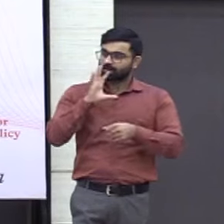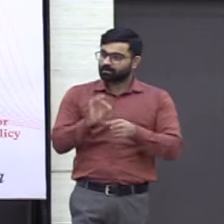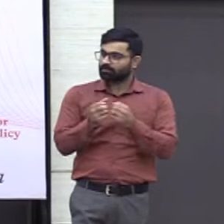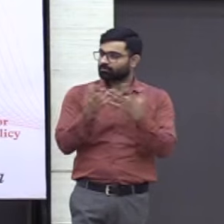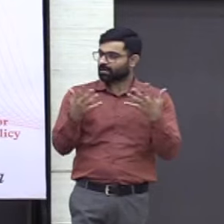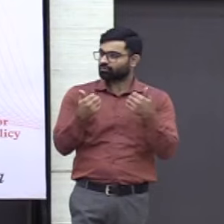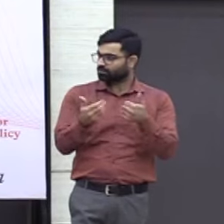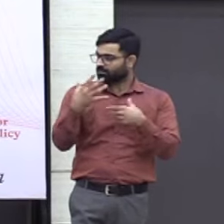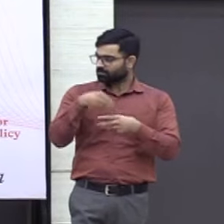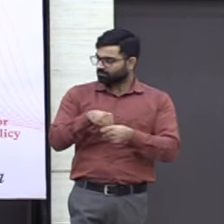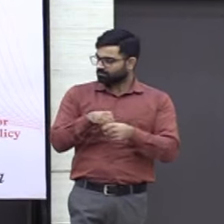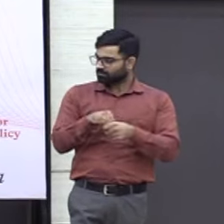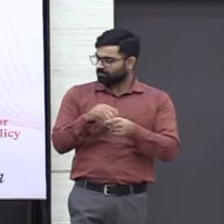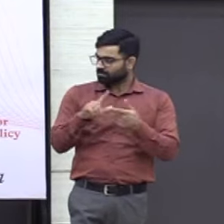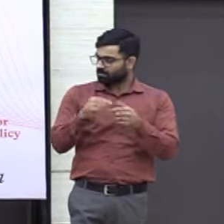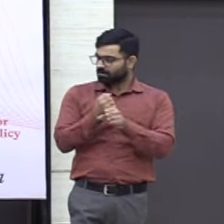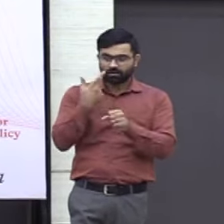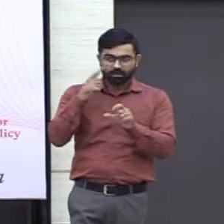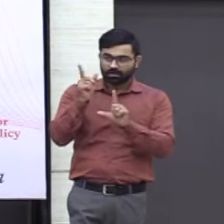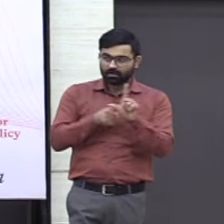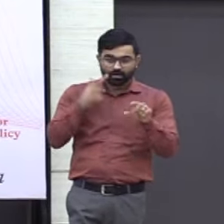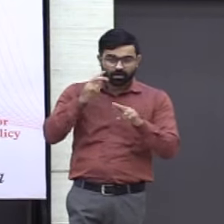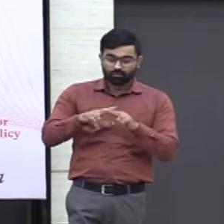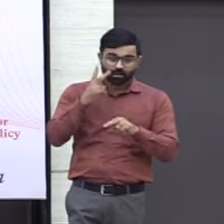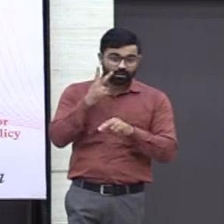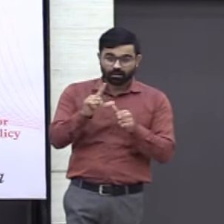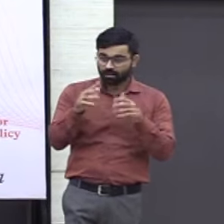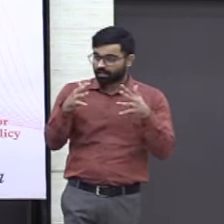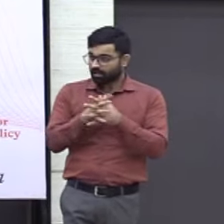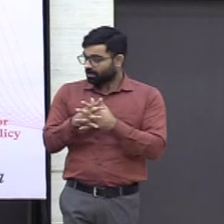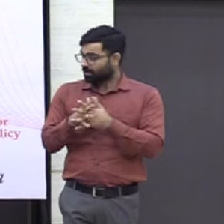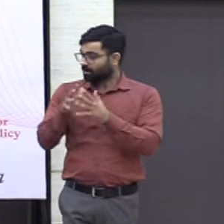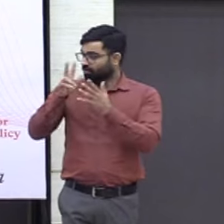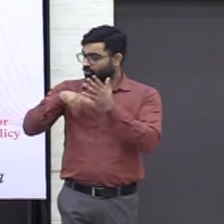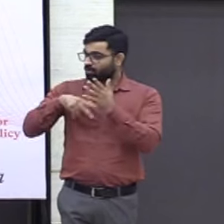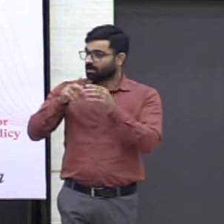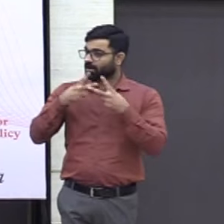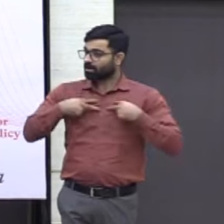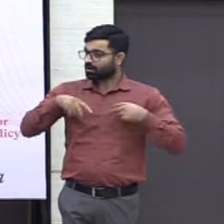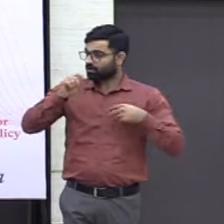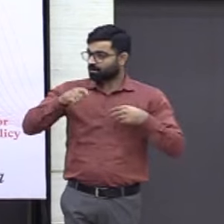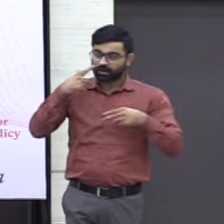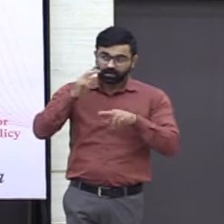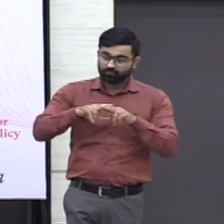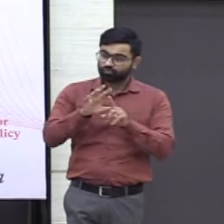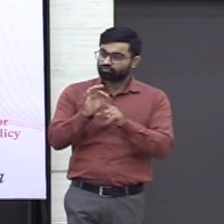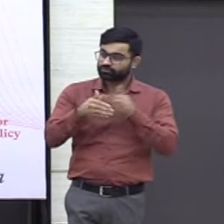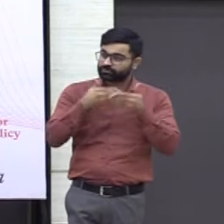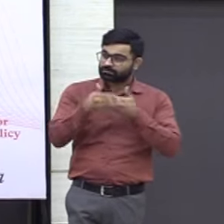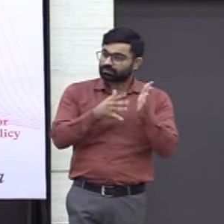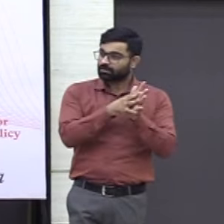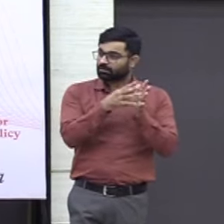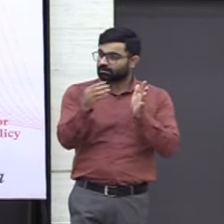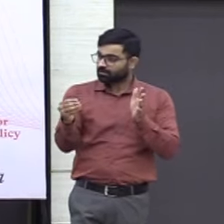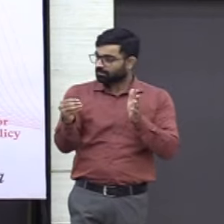lot of good. So how do you perceive his legacy? In fact, if you really look at Lord Macaulay's penal code, it has been copied